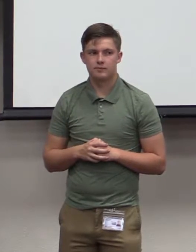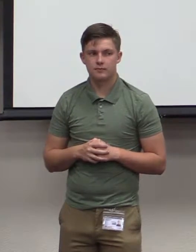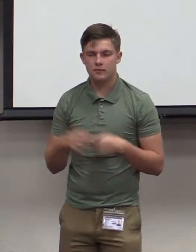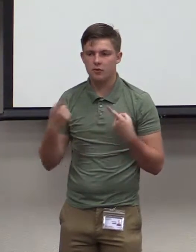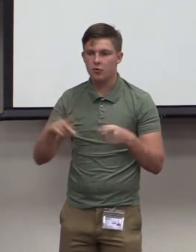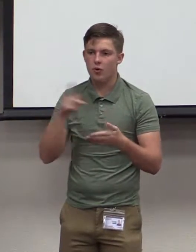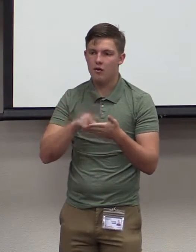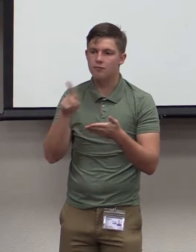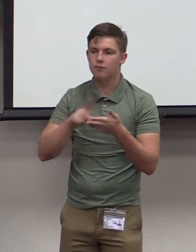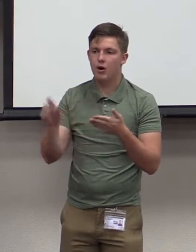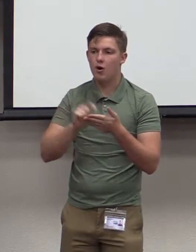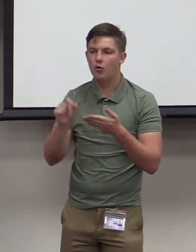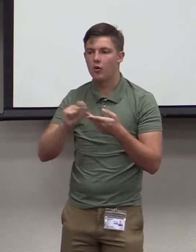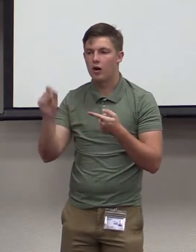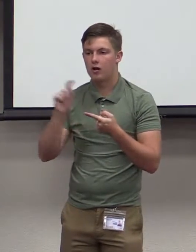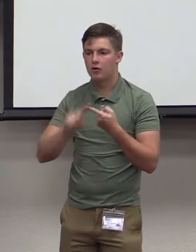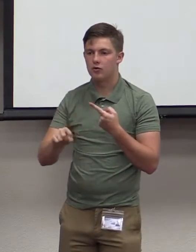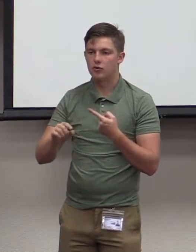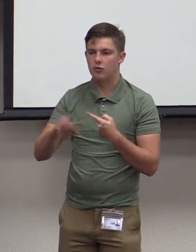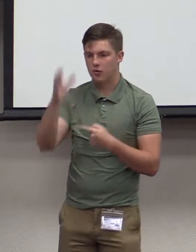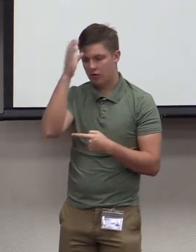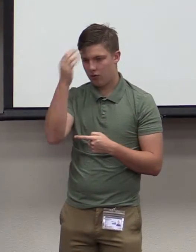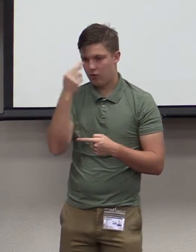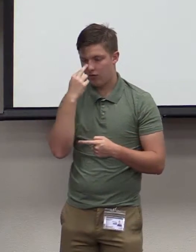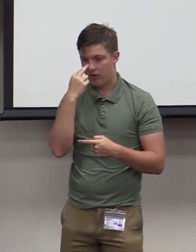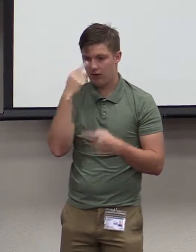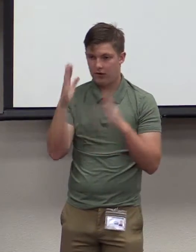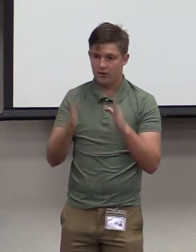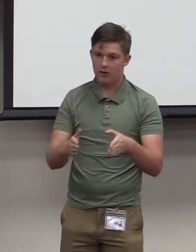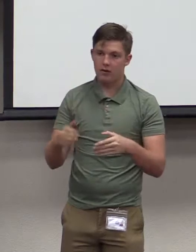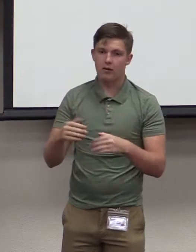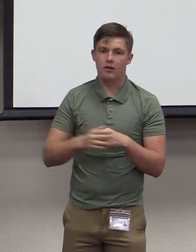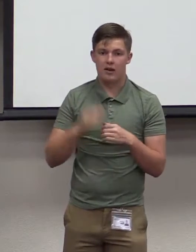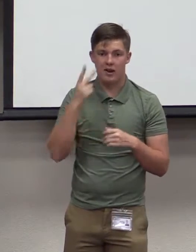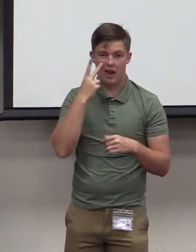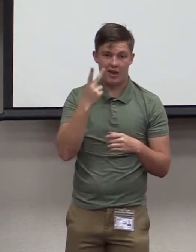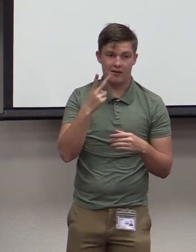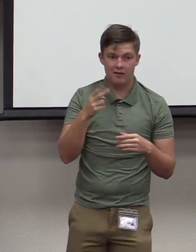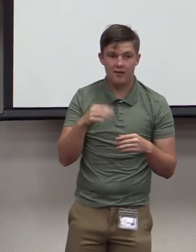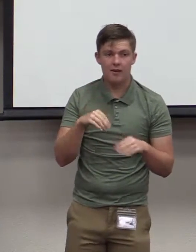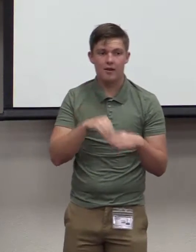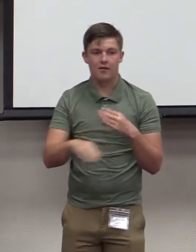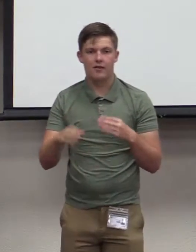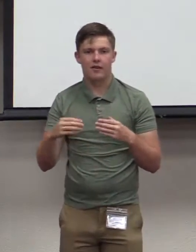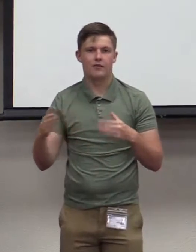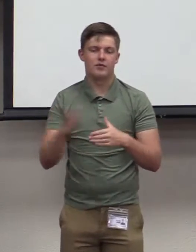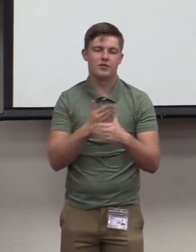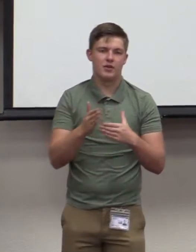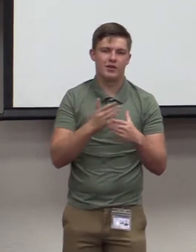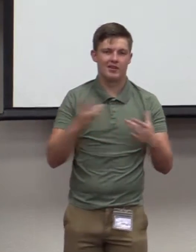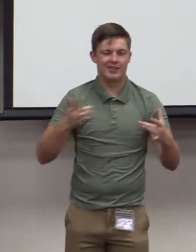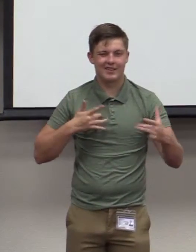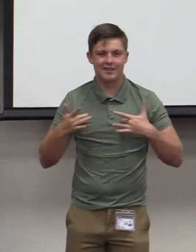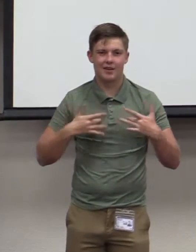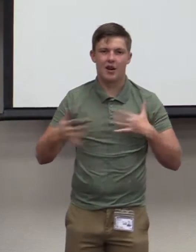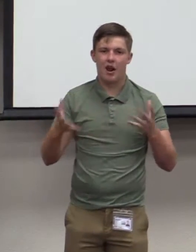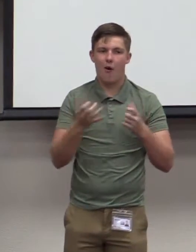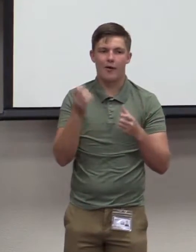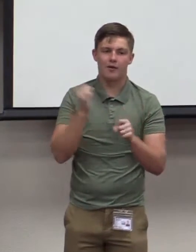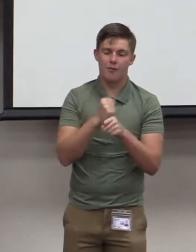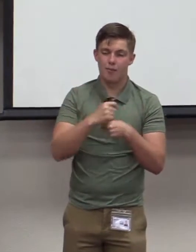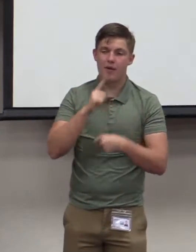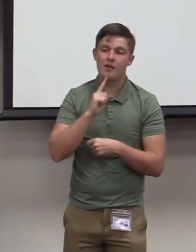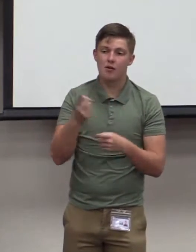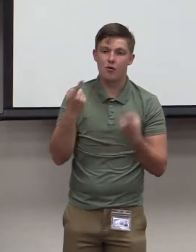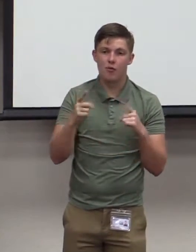When Paul's writing to the Corinthians, and he's going to come see them, and he's sharing his concern and his desire to make sure that when